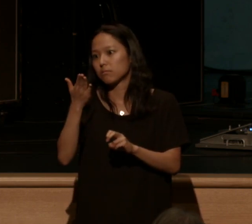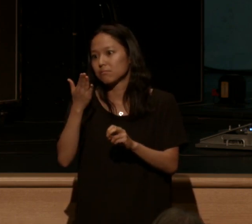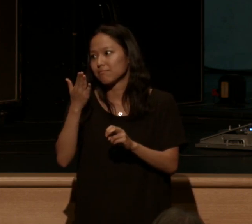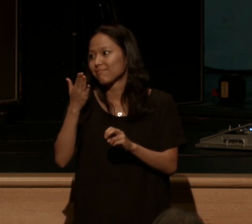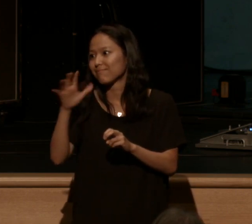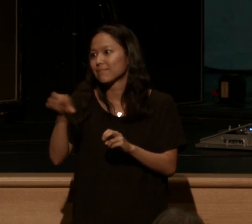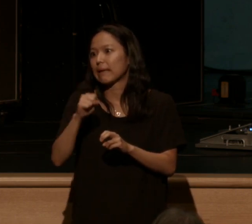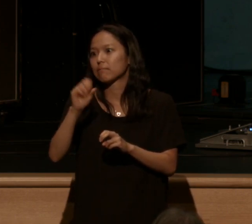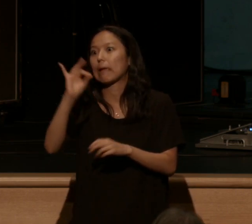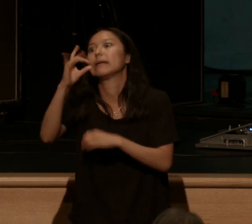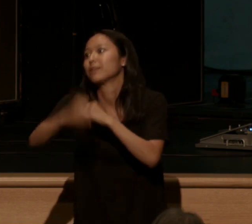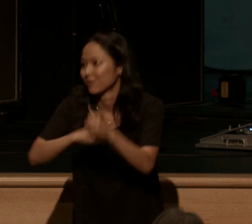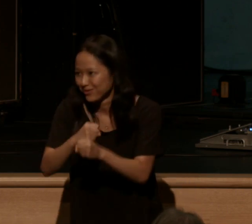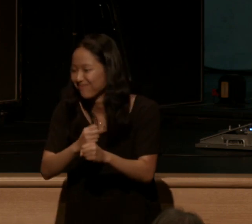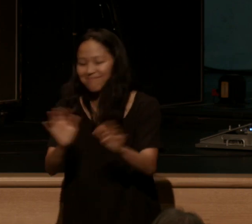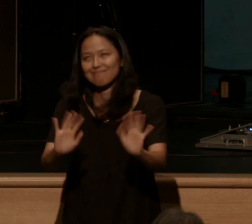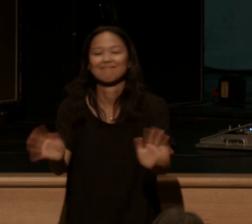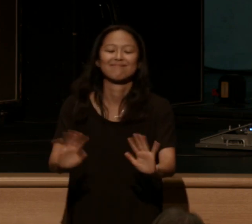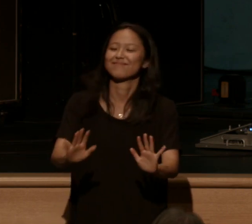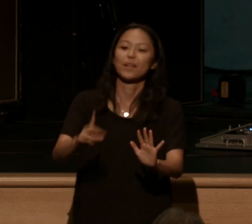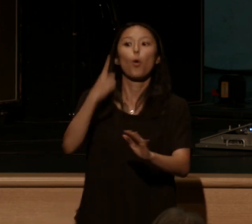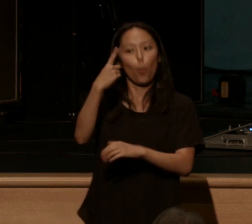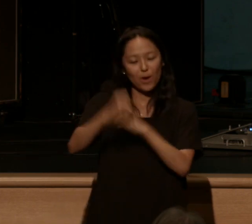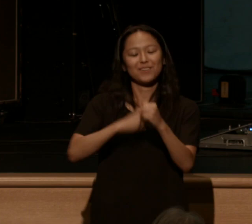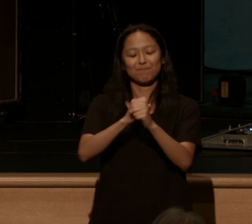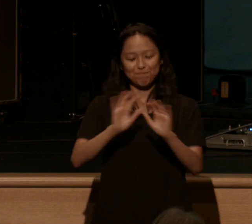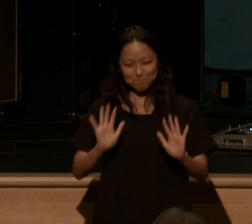about 8 years, all right? So we're going to take 1 year.